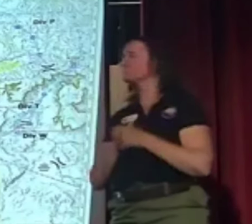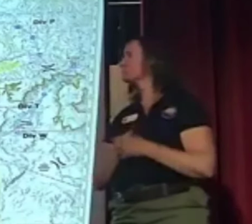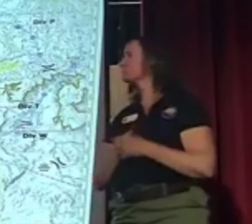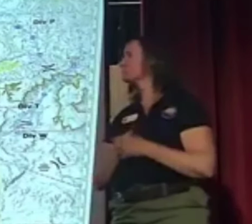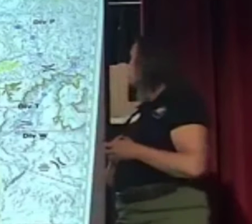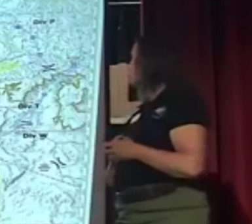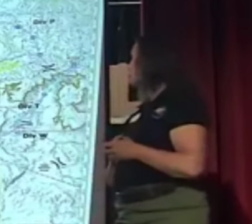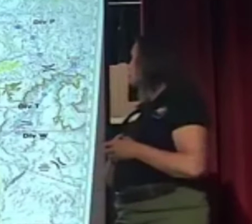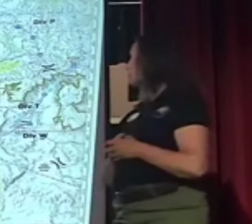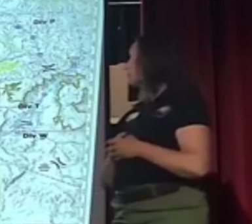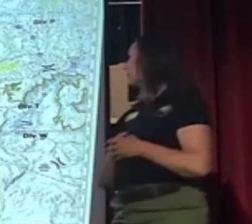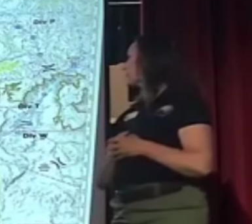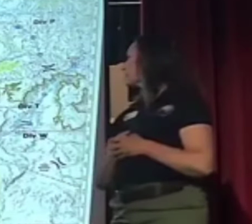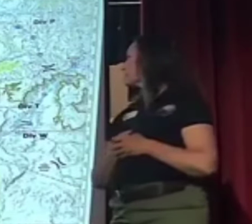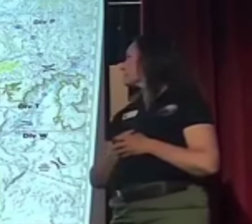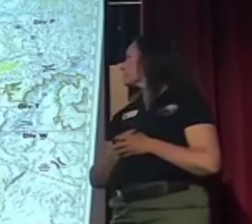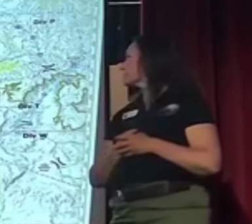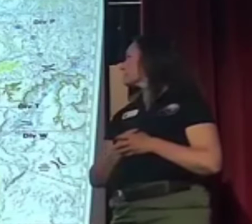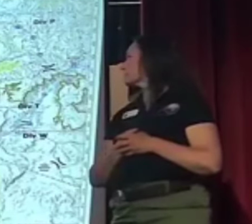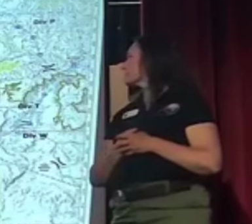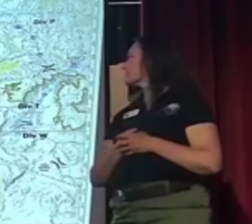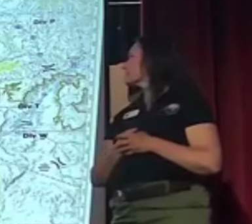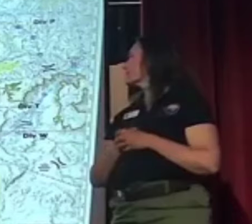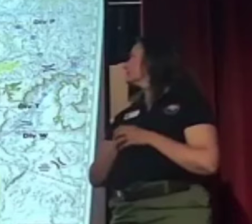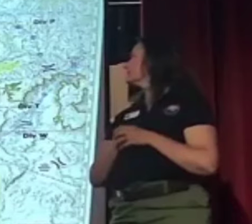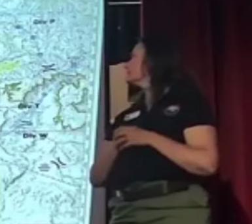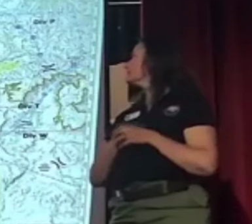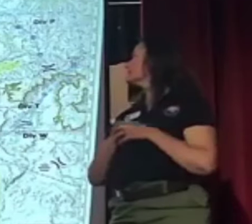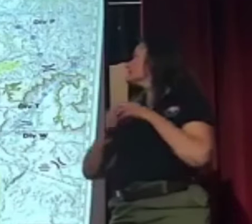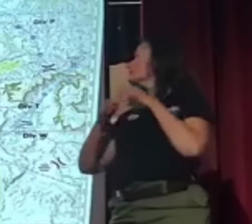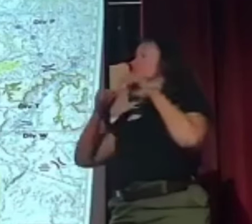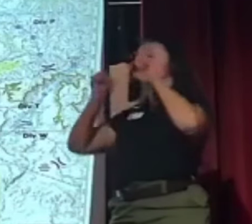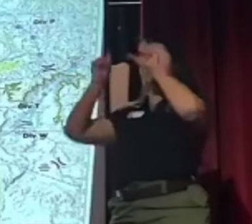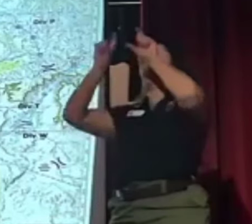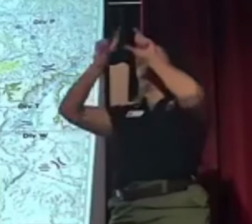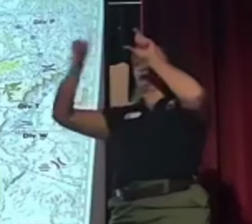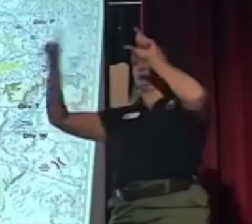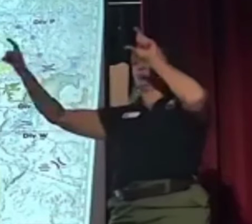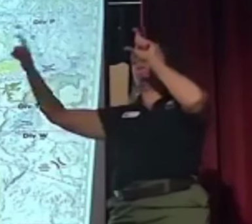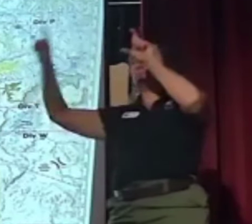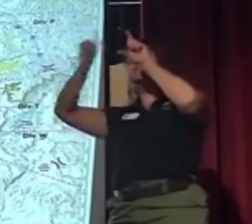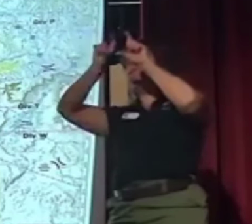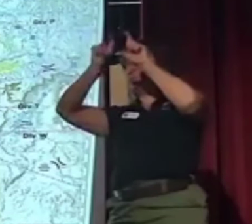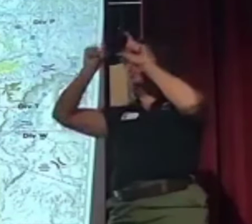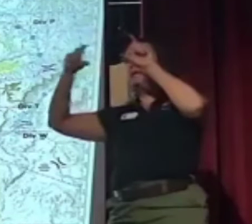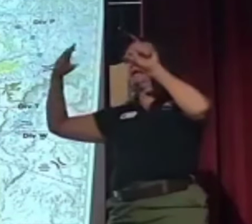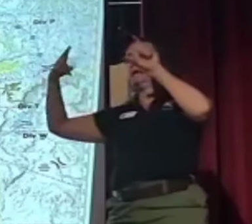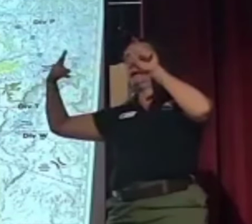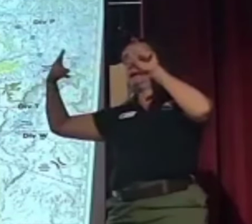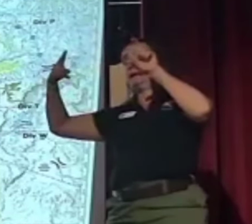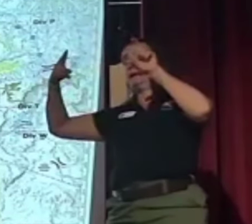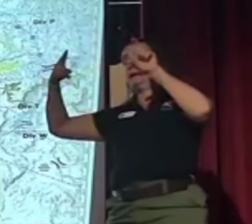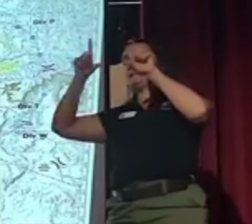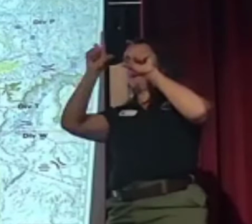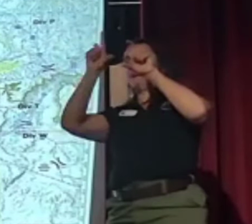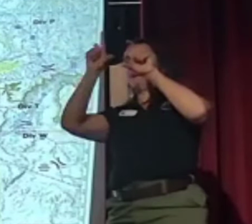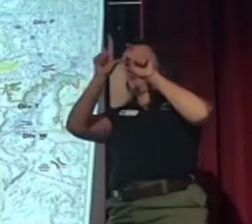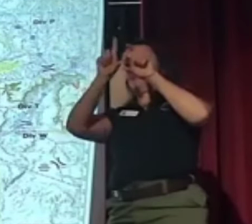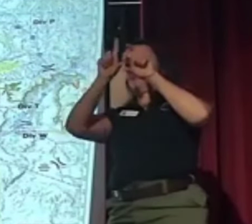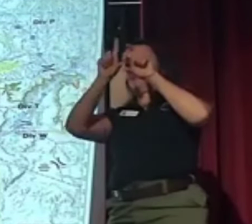Moving over from drop point 21, moving into Division Hotel and Division Lima, we'll combine those divisions.